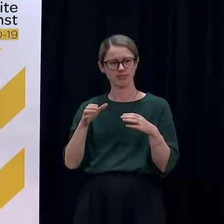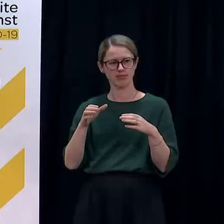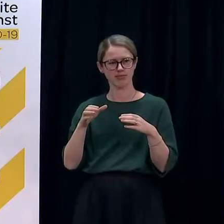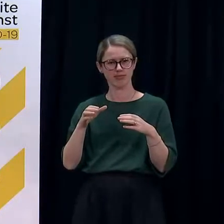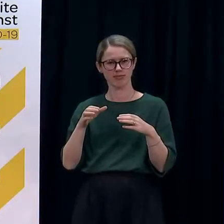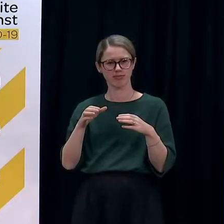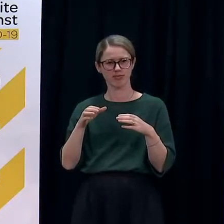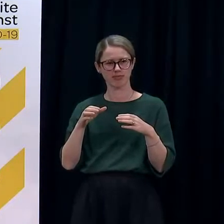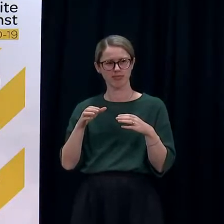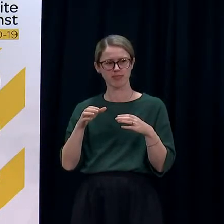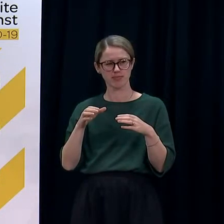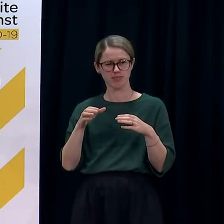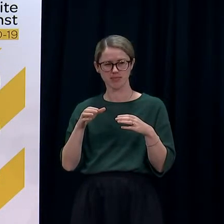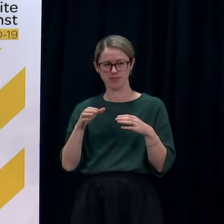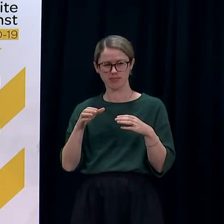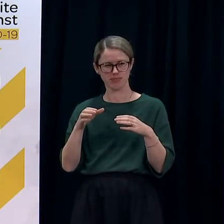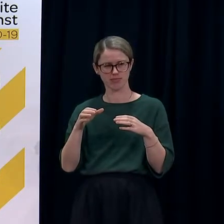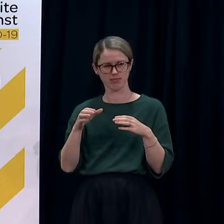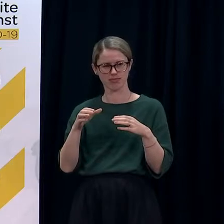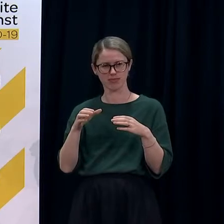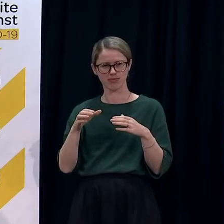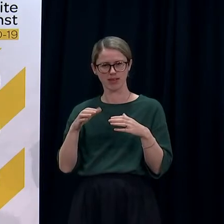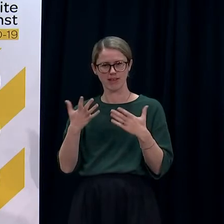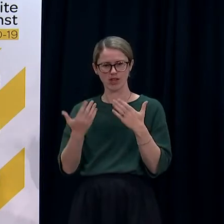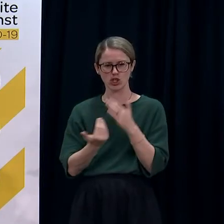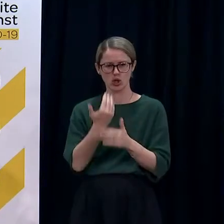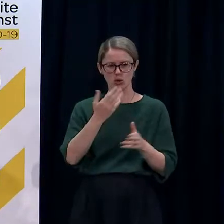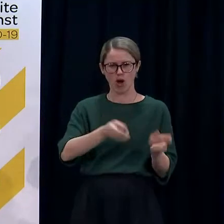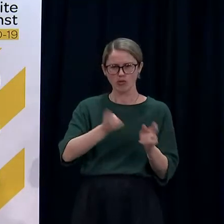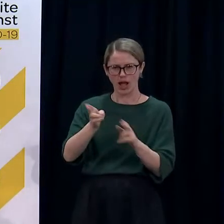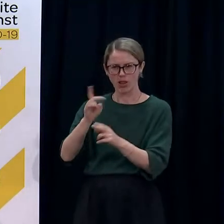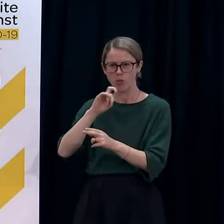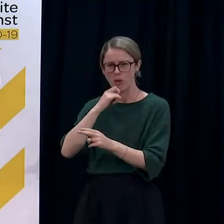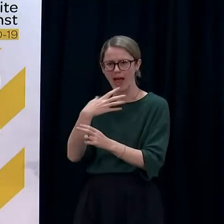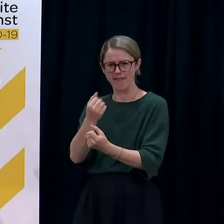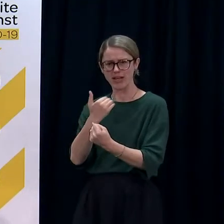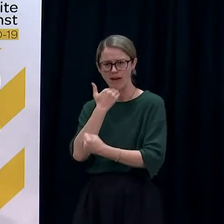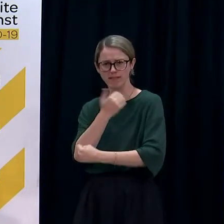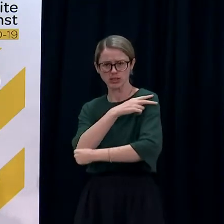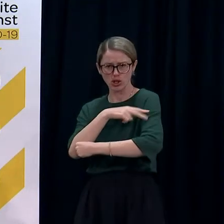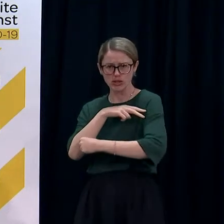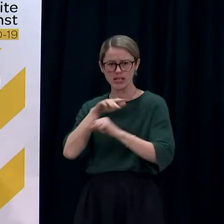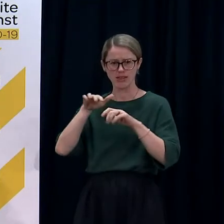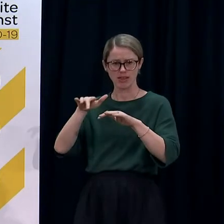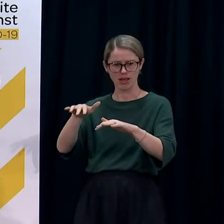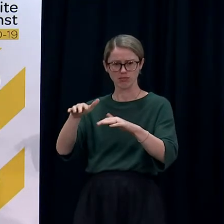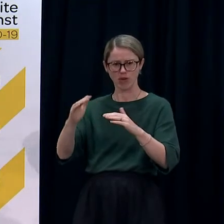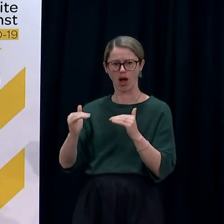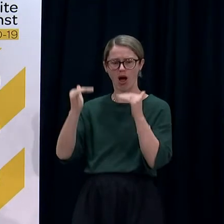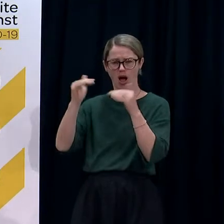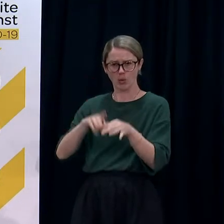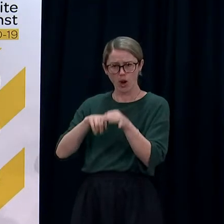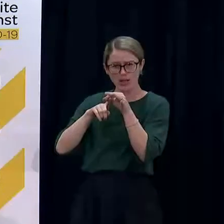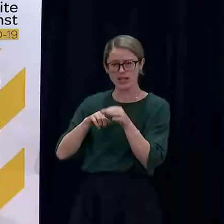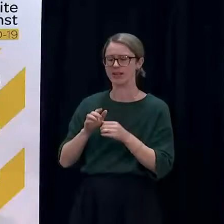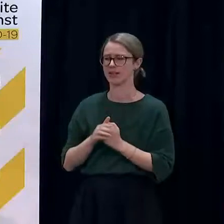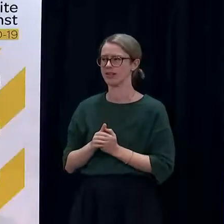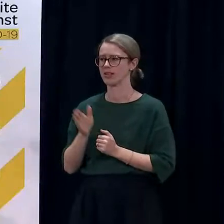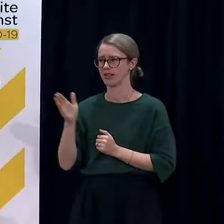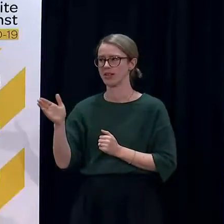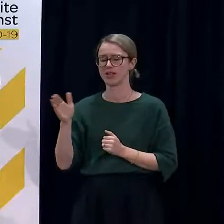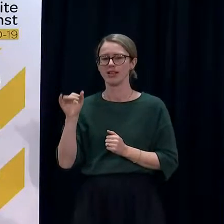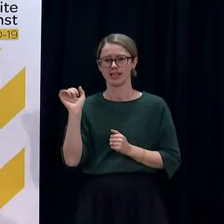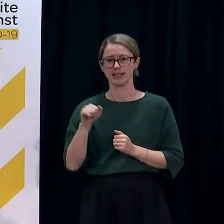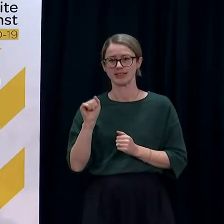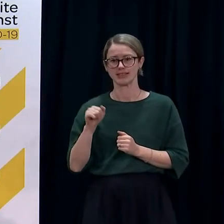new contingency phase is going to be up to scratch? Oh look, that's been an important consideration as we've stood up both the Novotel and also